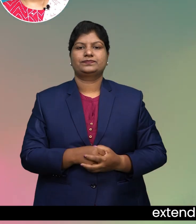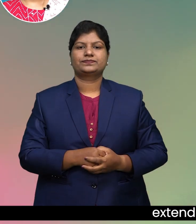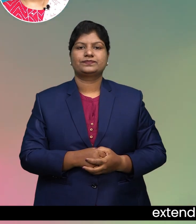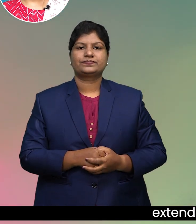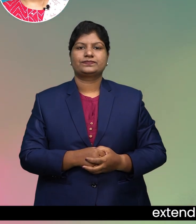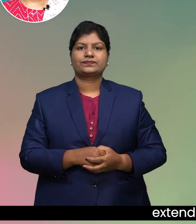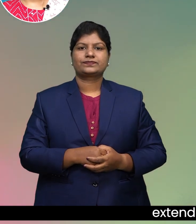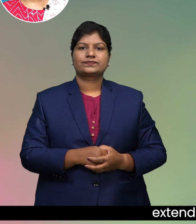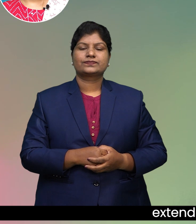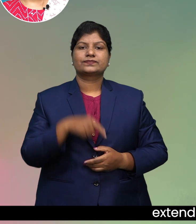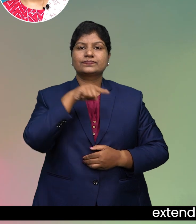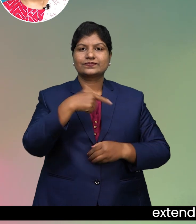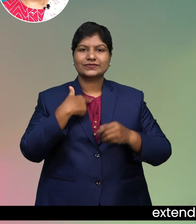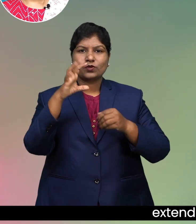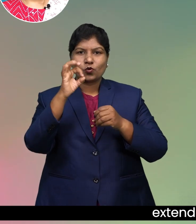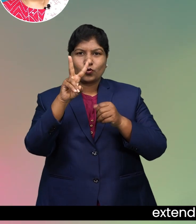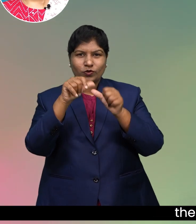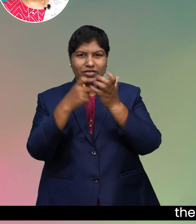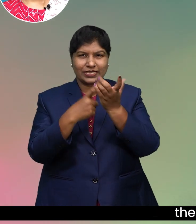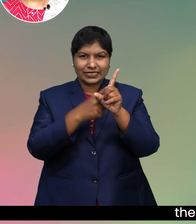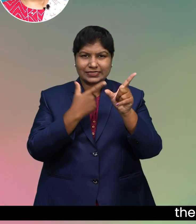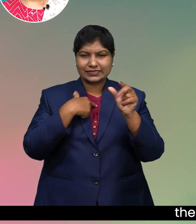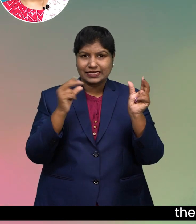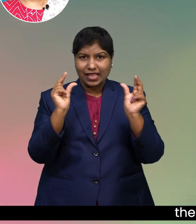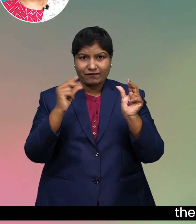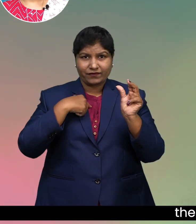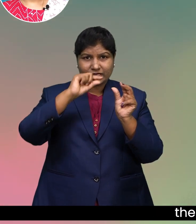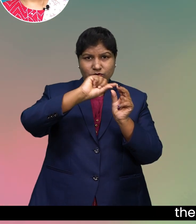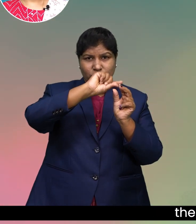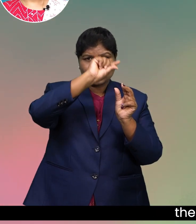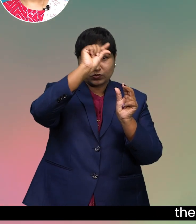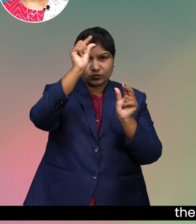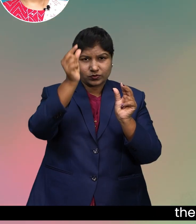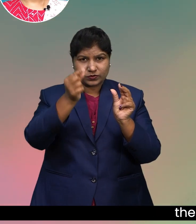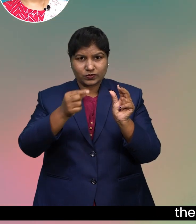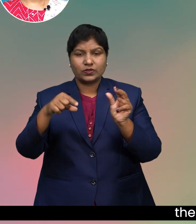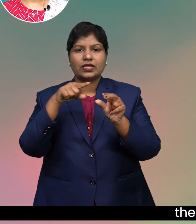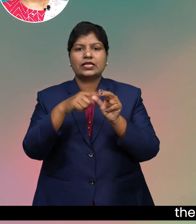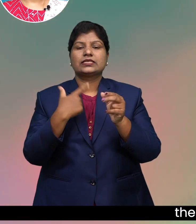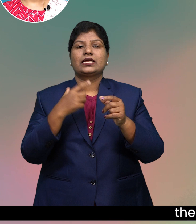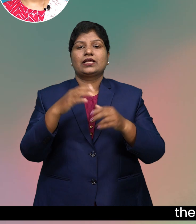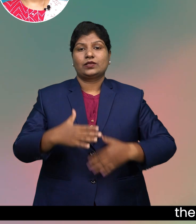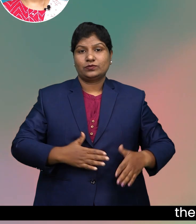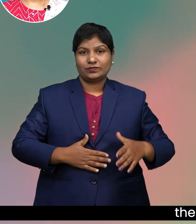extending from an ovary to the muscular uterus.